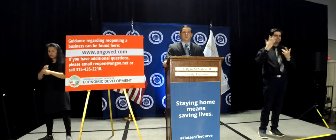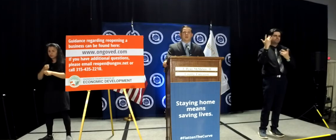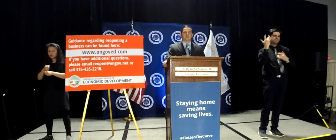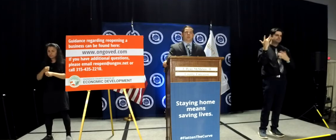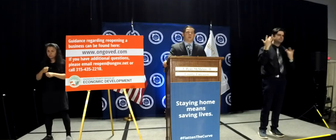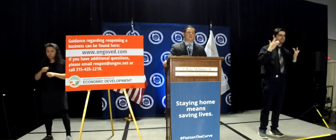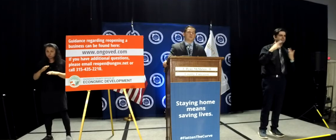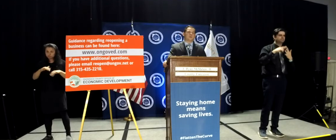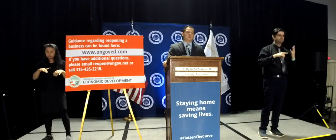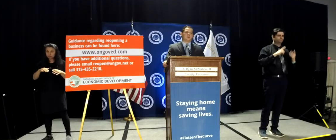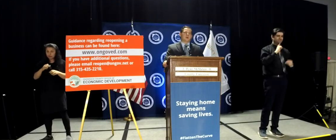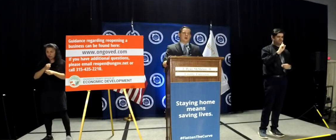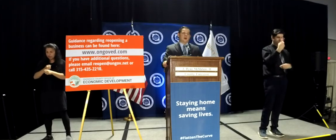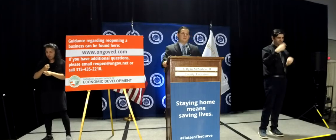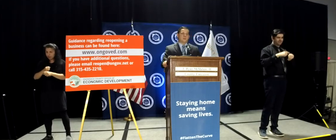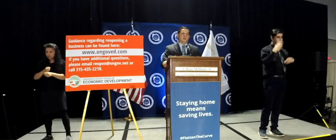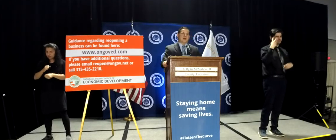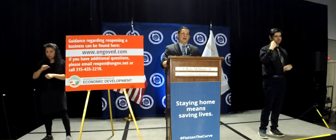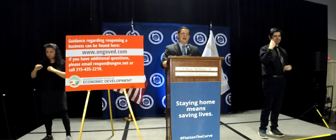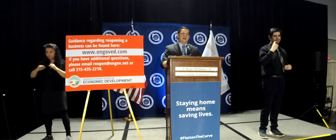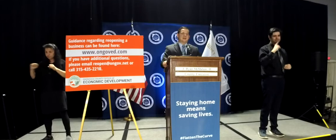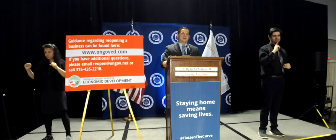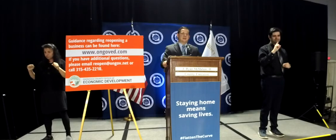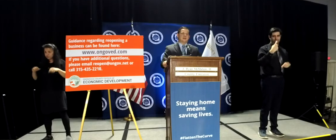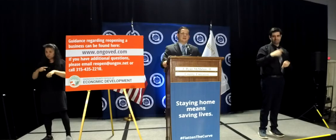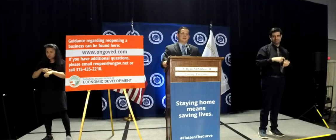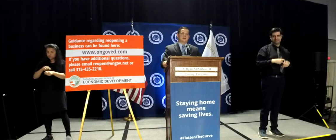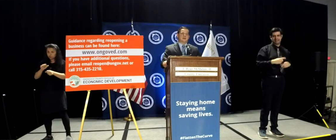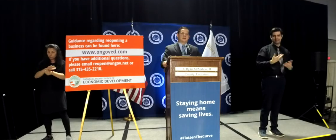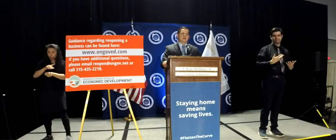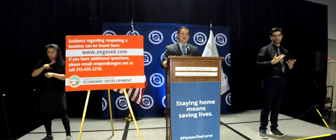are the different pressure points? I